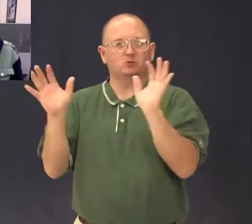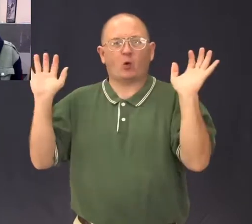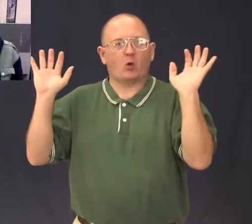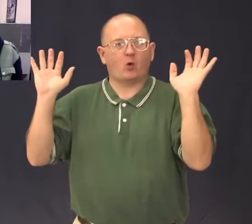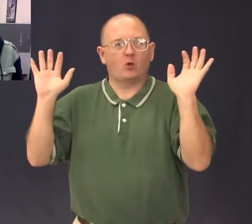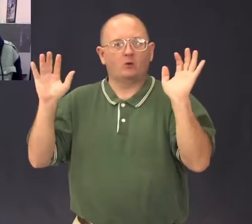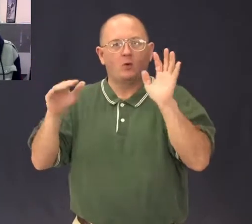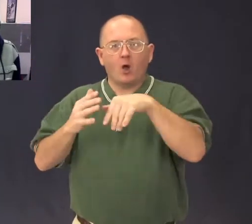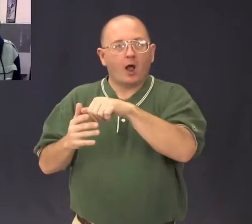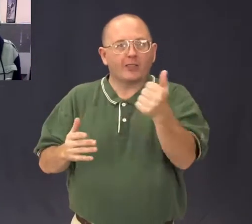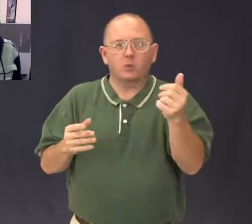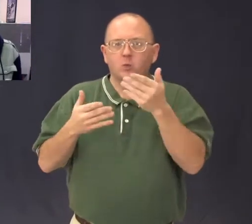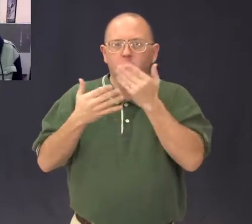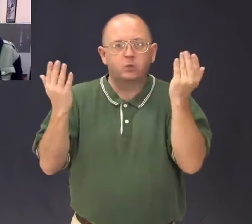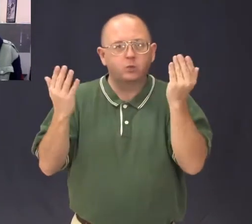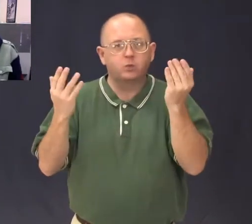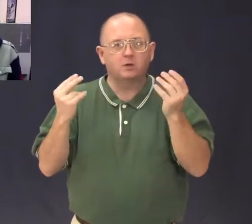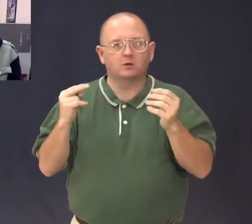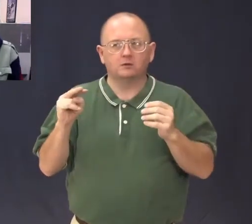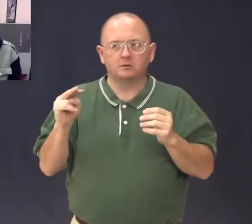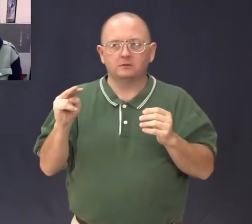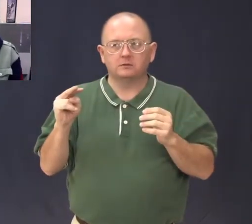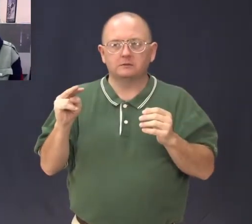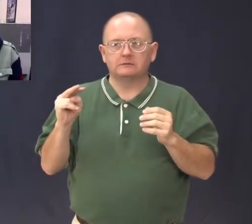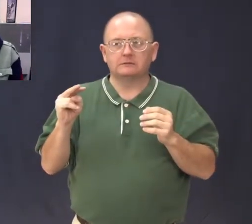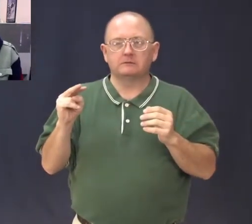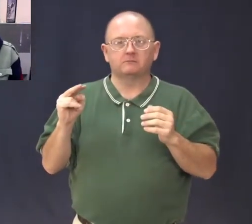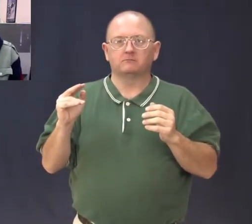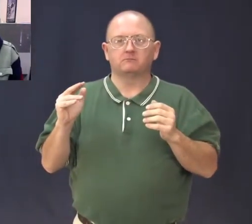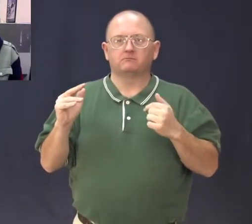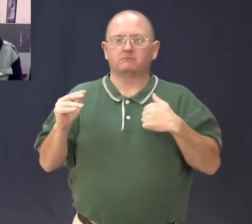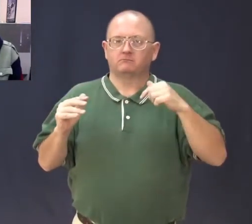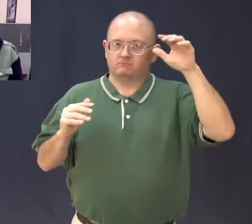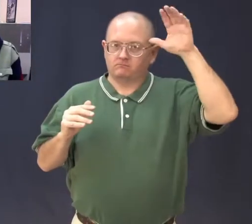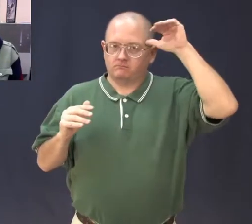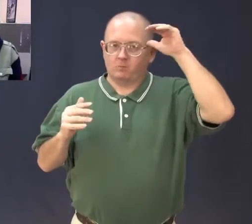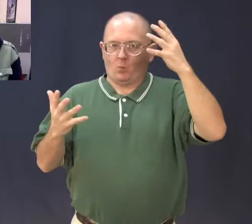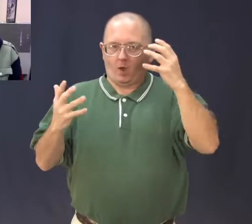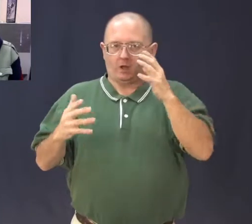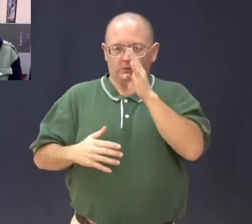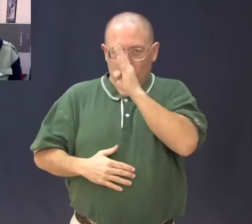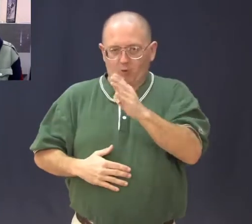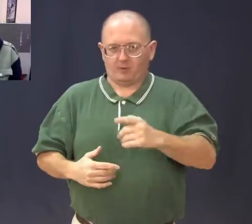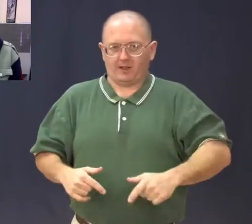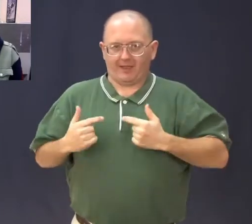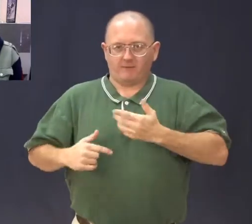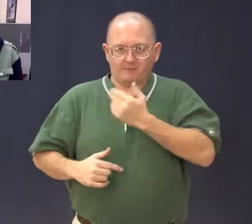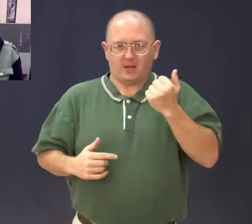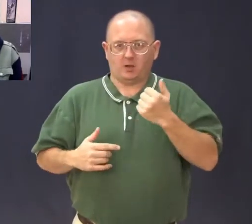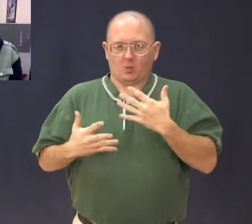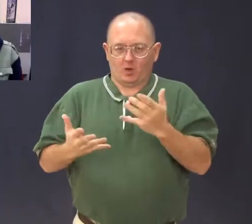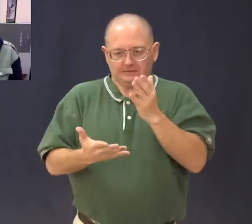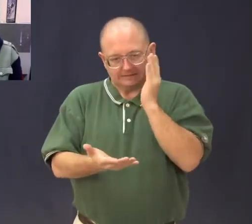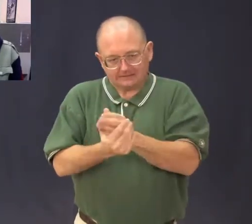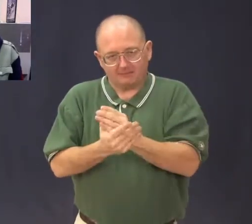I did not have an interpreter for every meeting there. I only had an interpreter for one meeting in a week, and that was it. However, I was